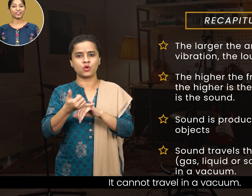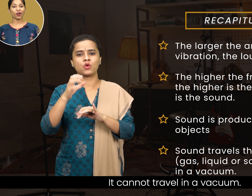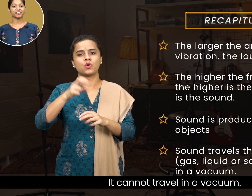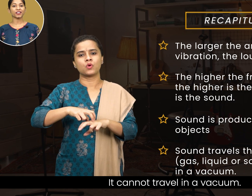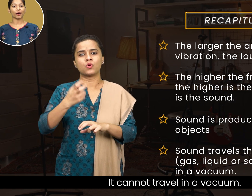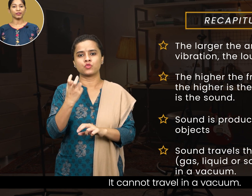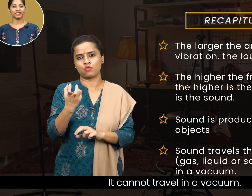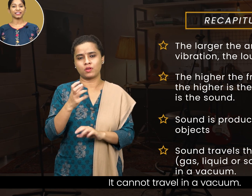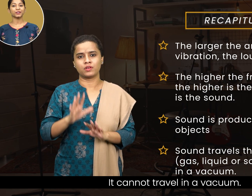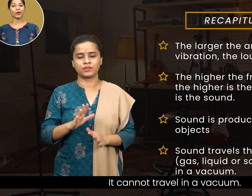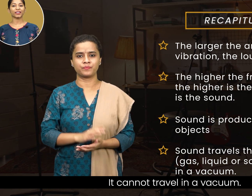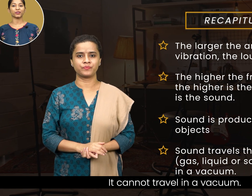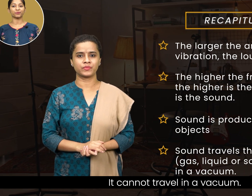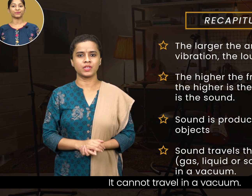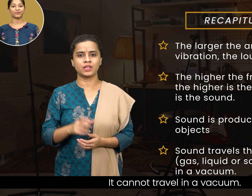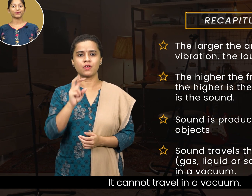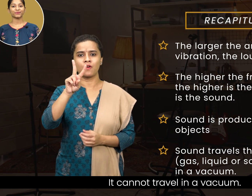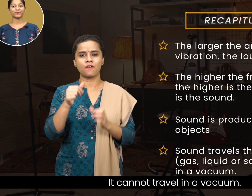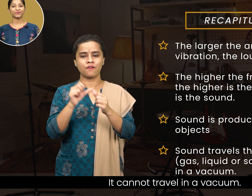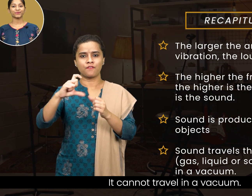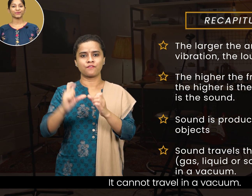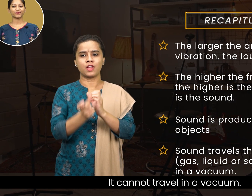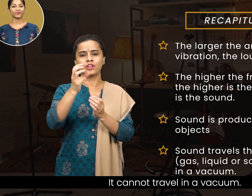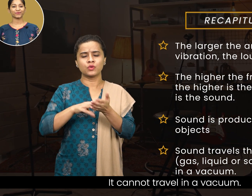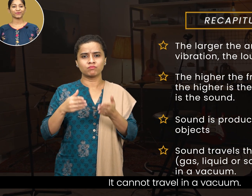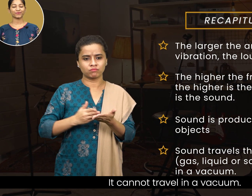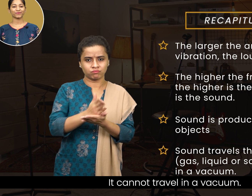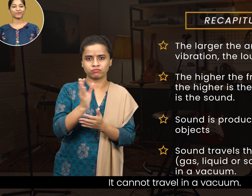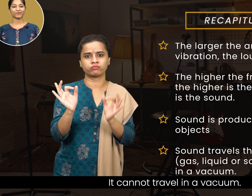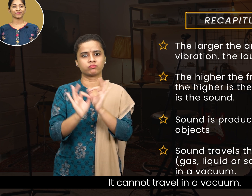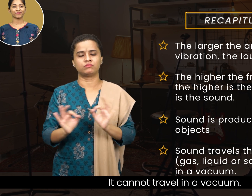It cannot travel in a vacuum.